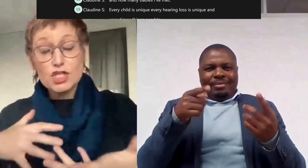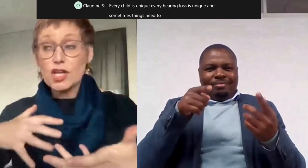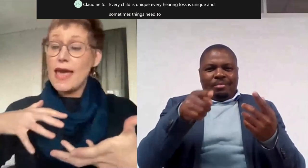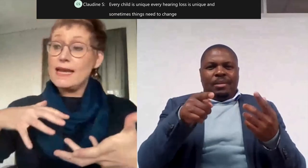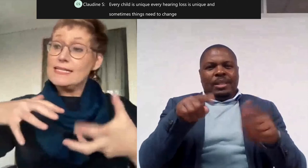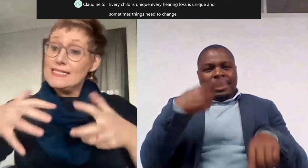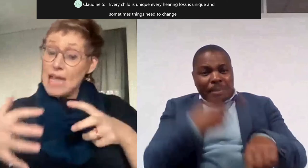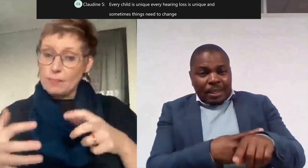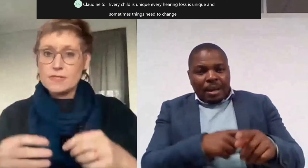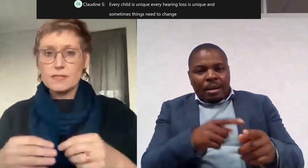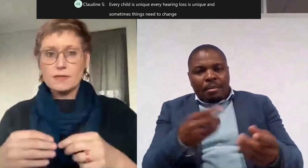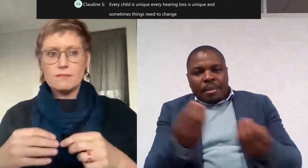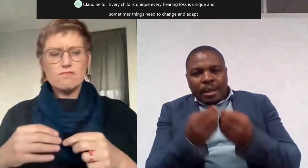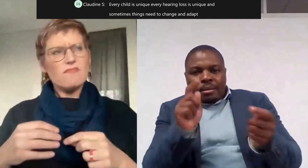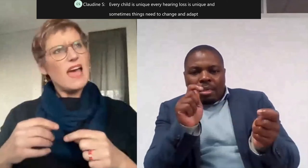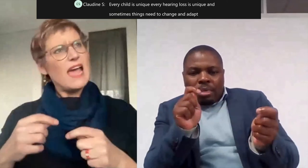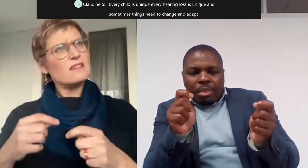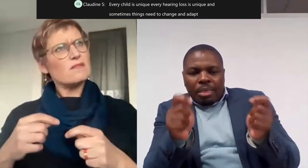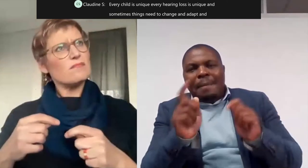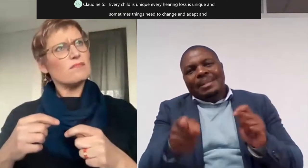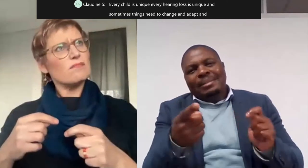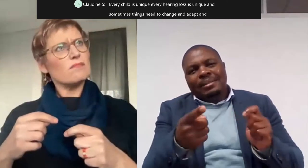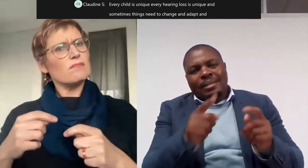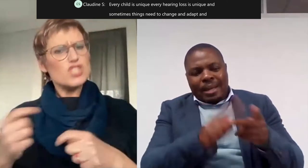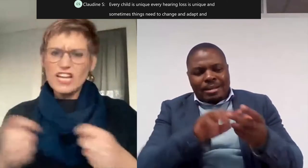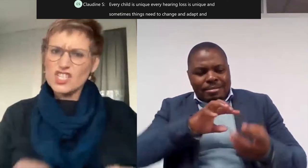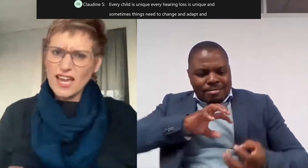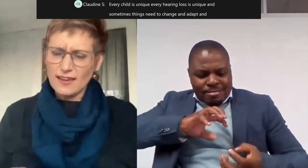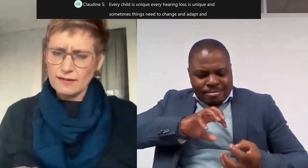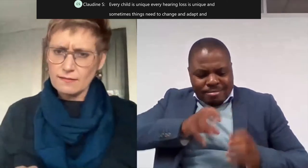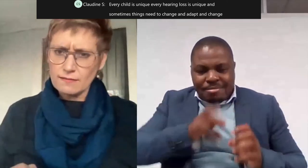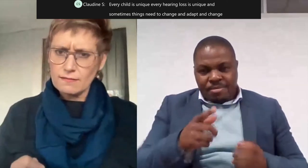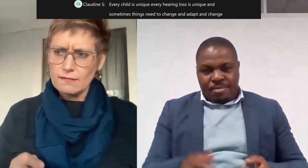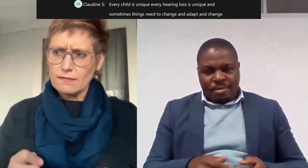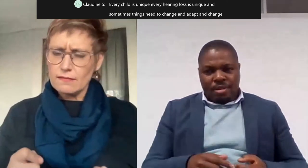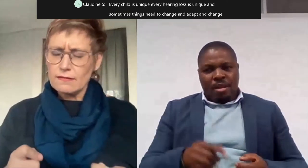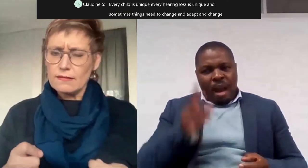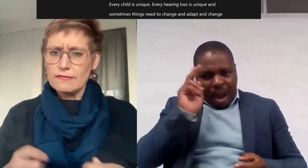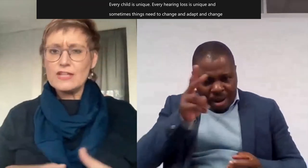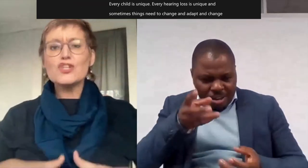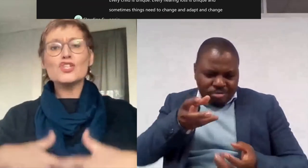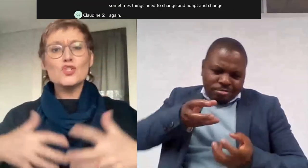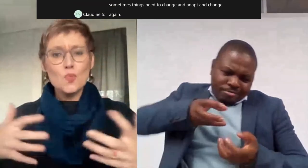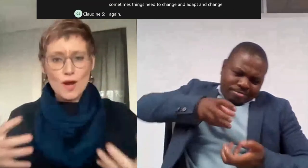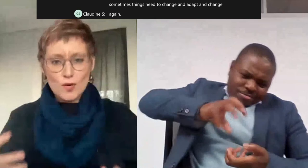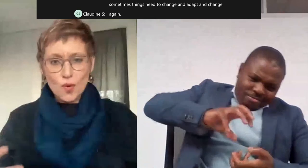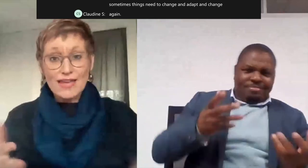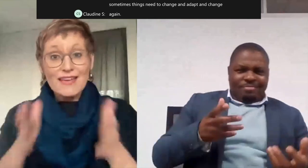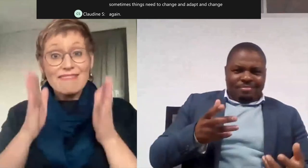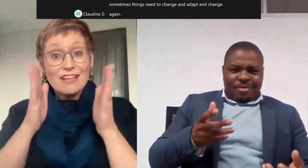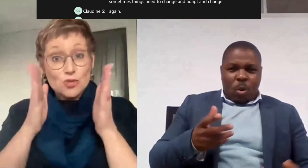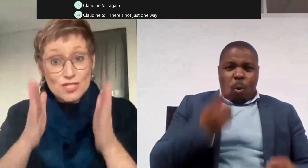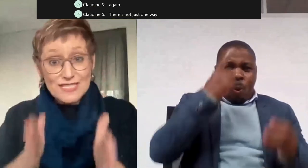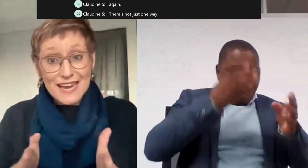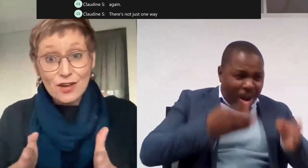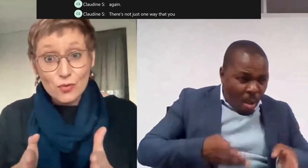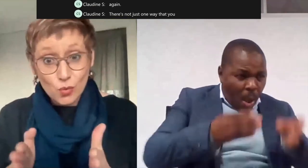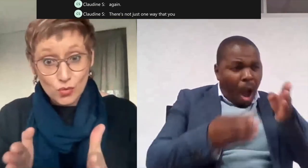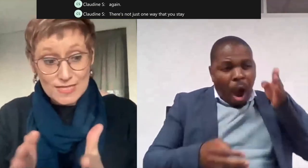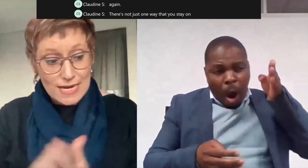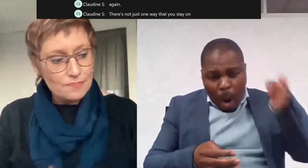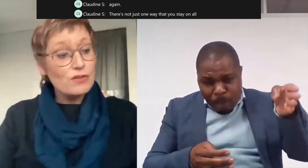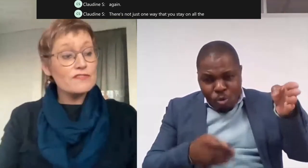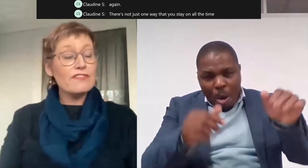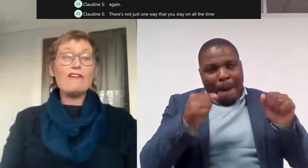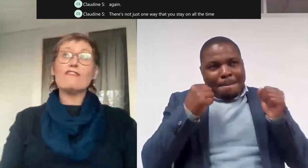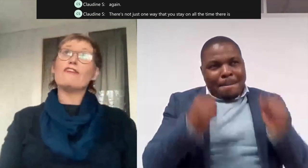to change and adapt and change again. There's not just one way that you stay